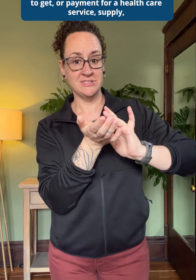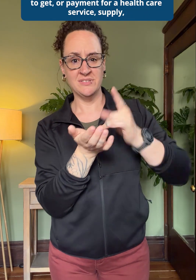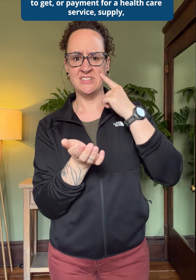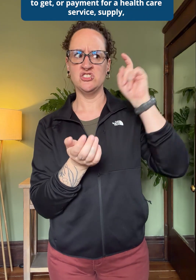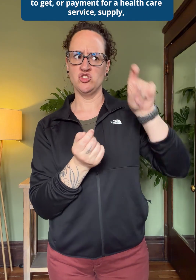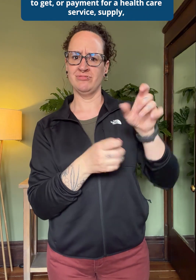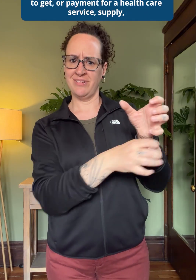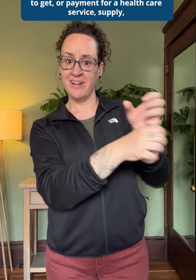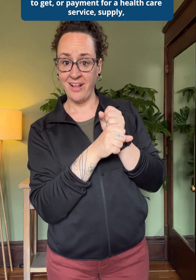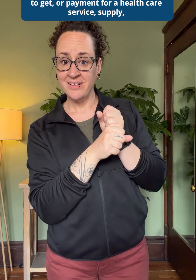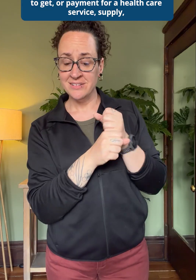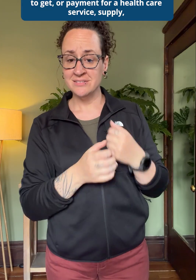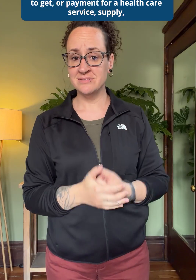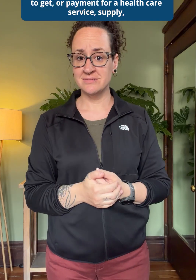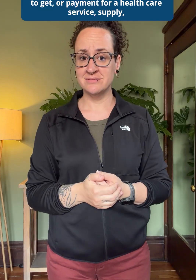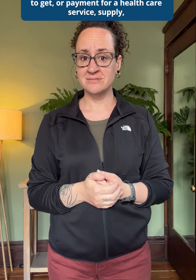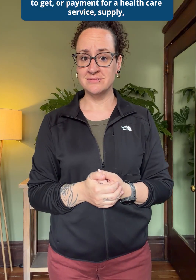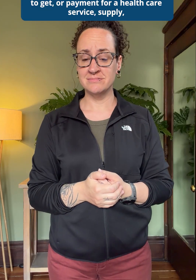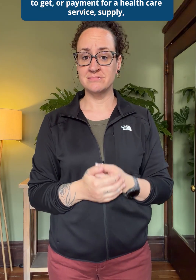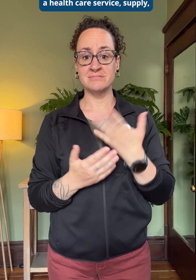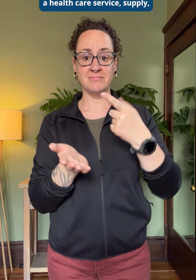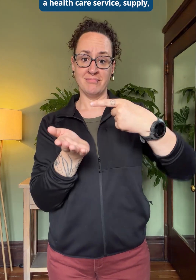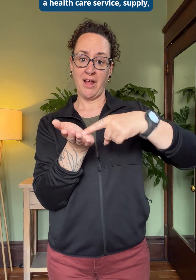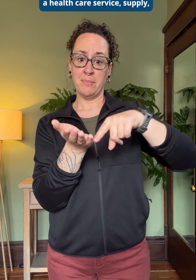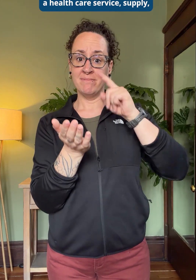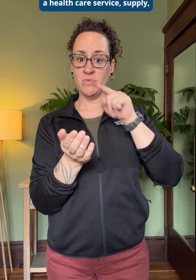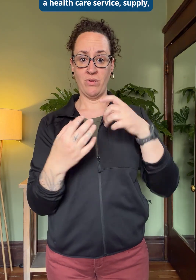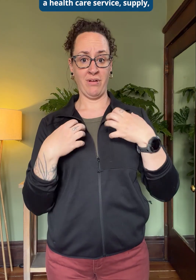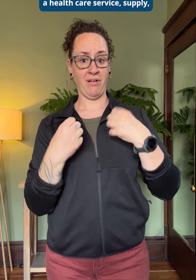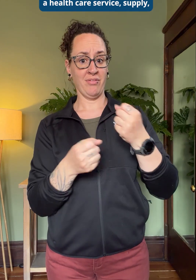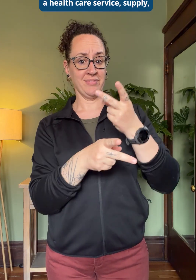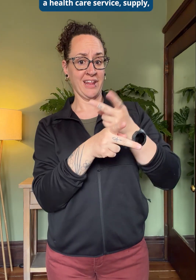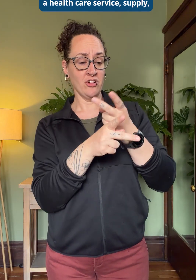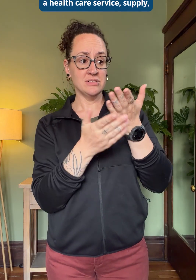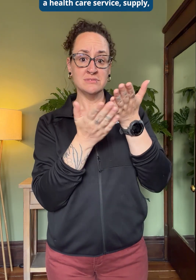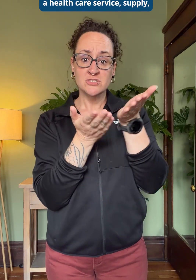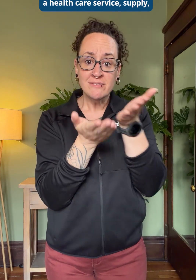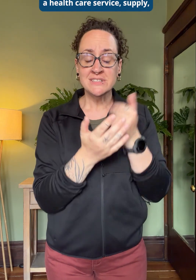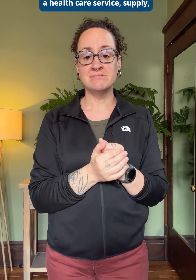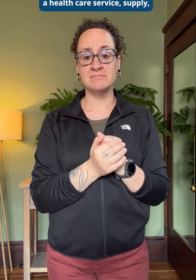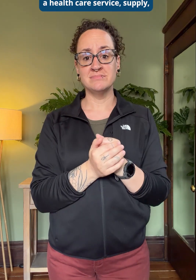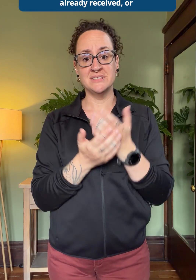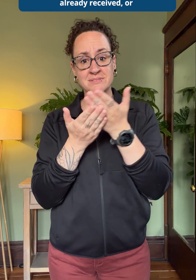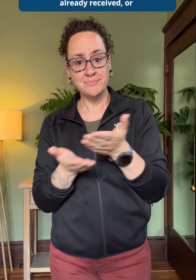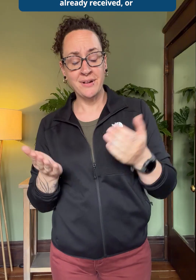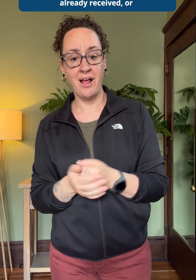drug that you think you should be able to get, or payment for a healthcare